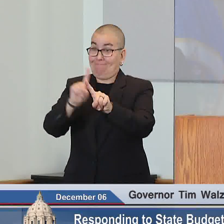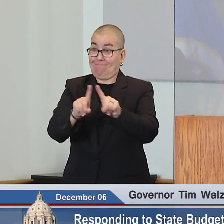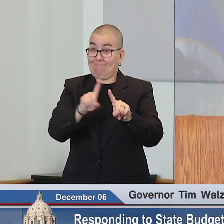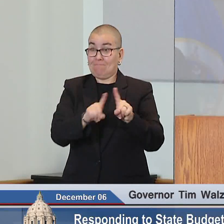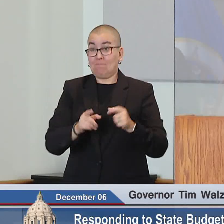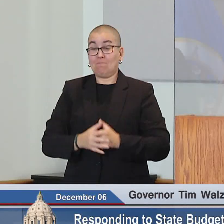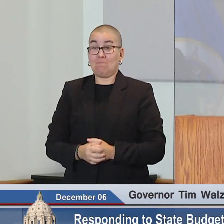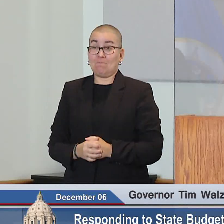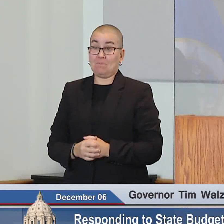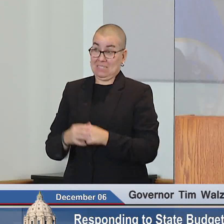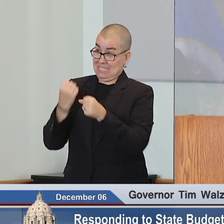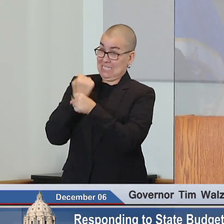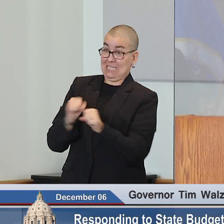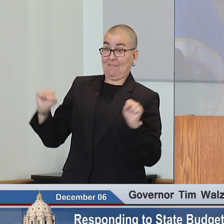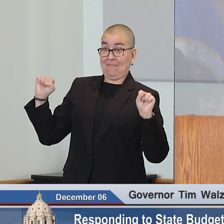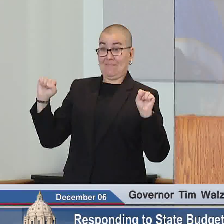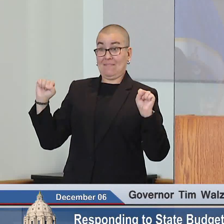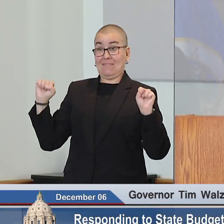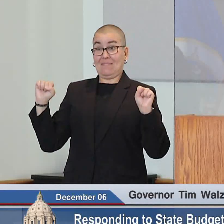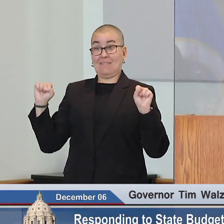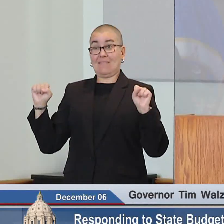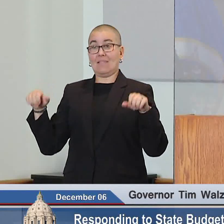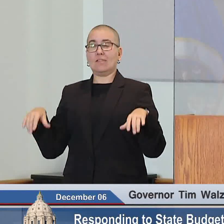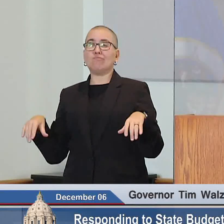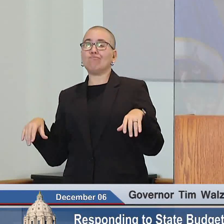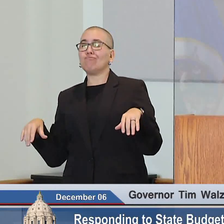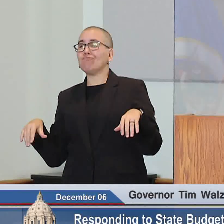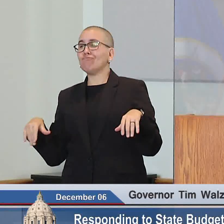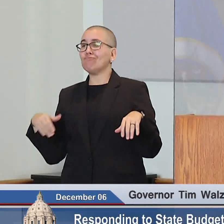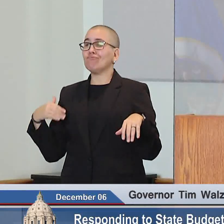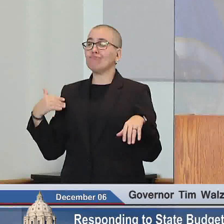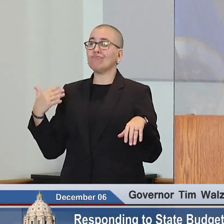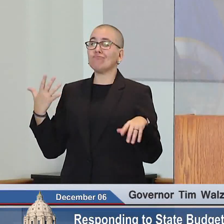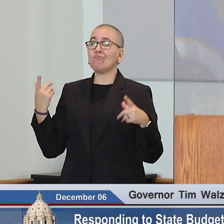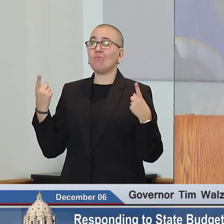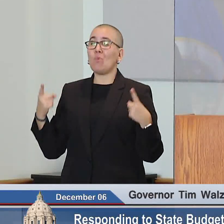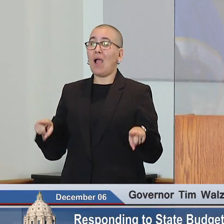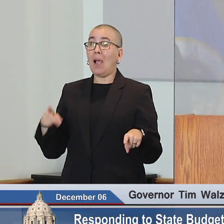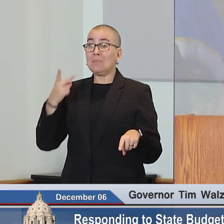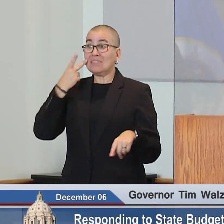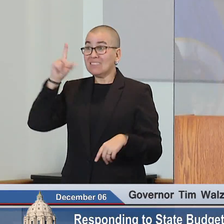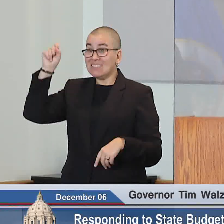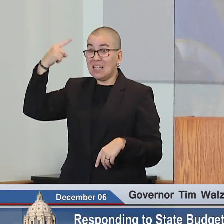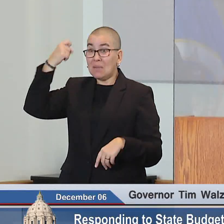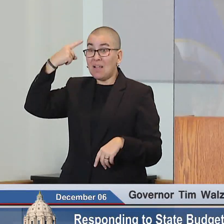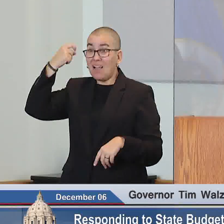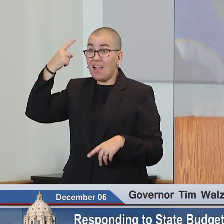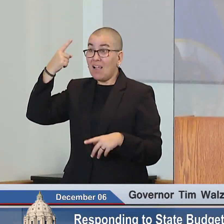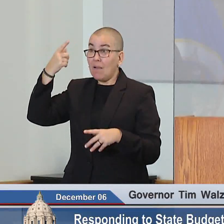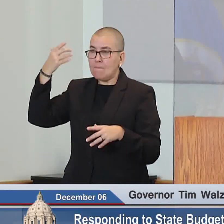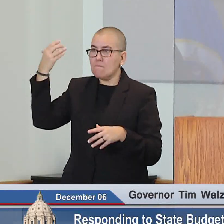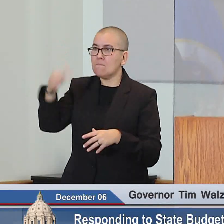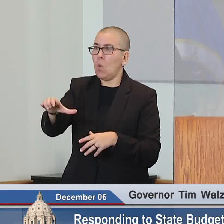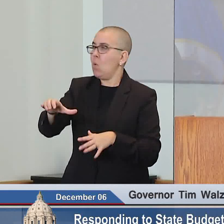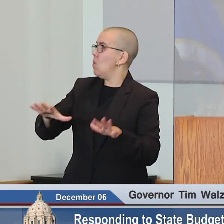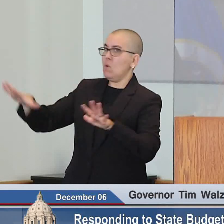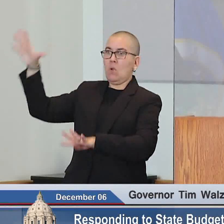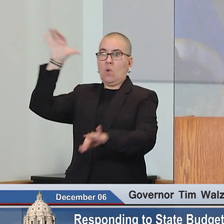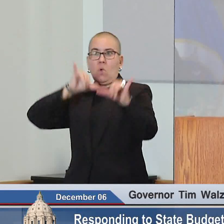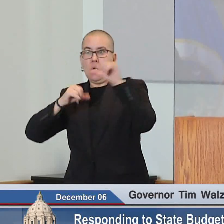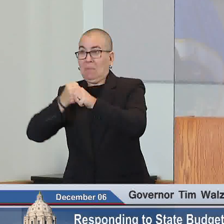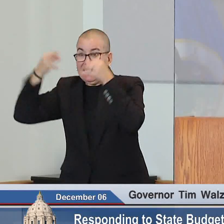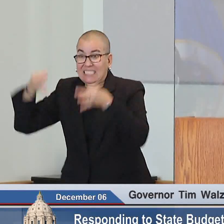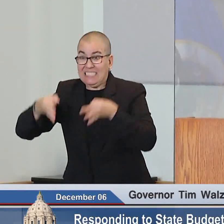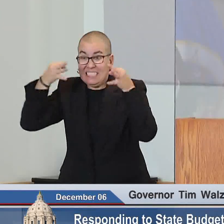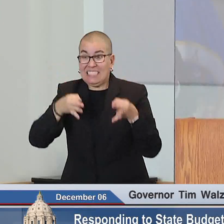to say that the inaction that we had here in St. Paul forced local governments to have to make decisions around property tax, that it's not too late for us